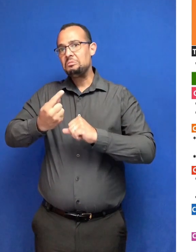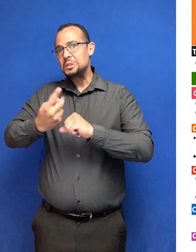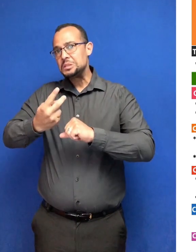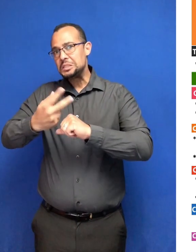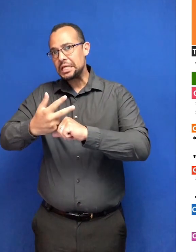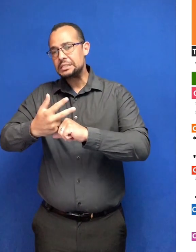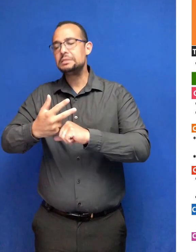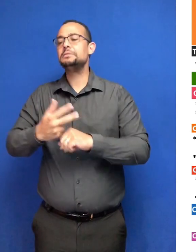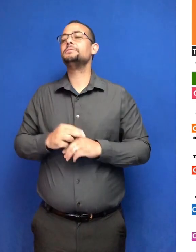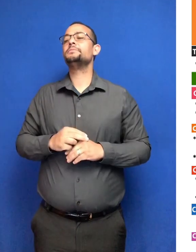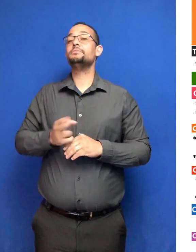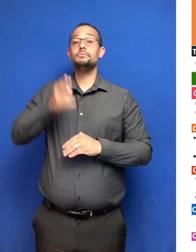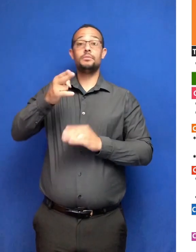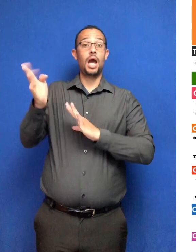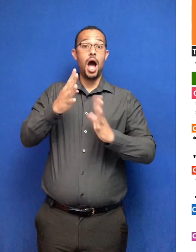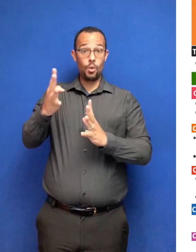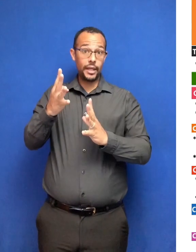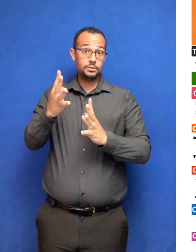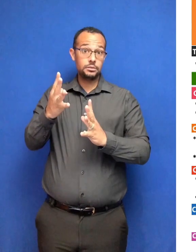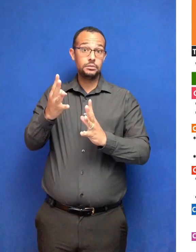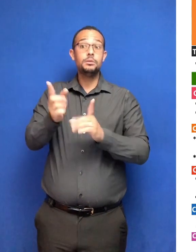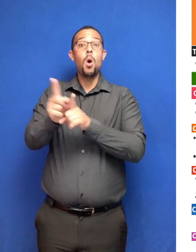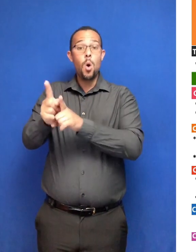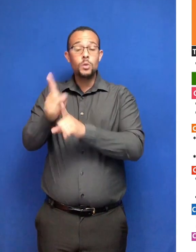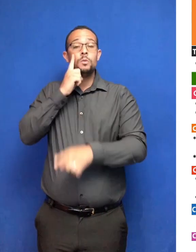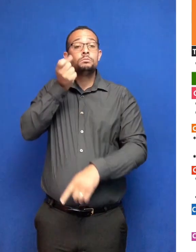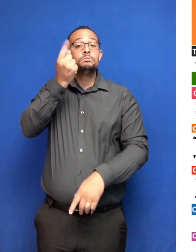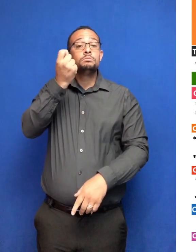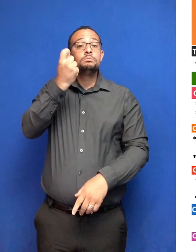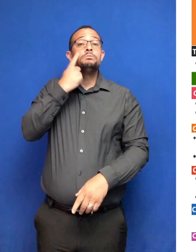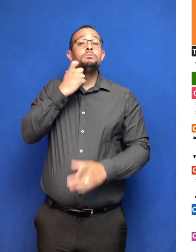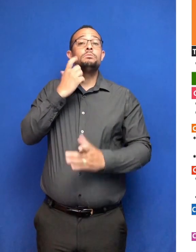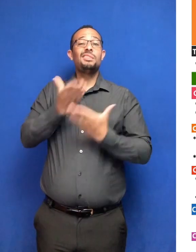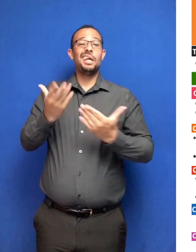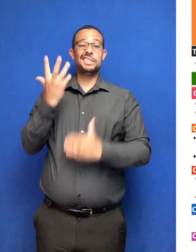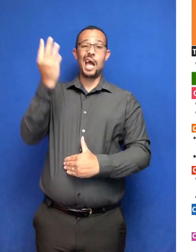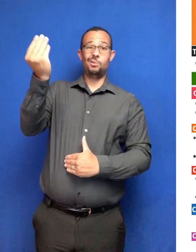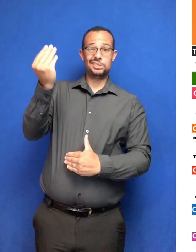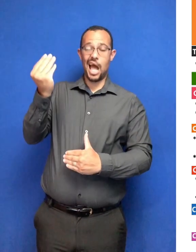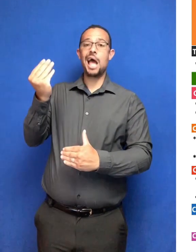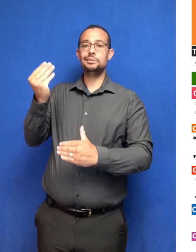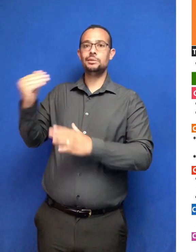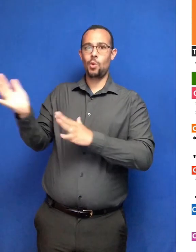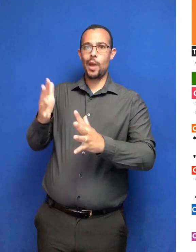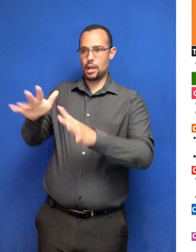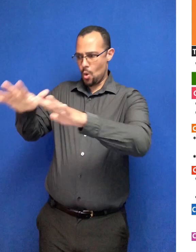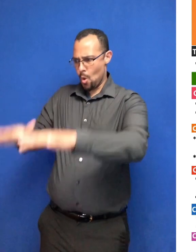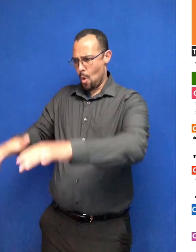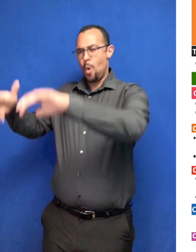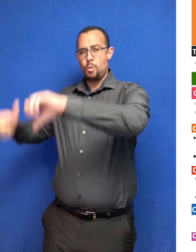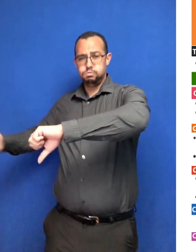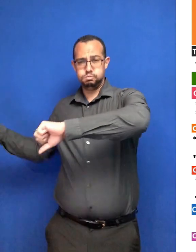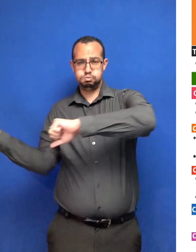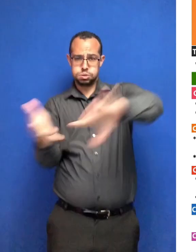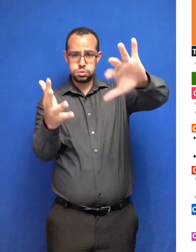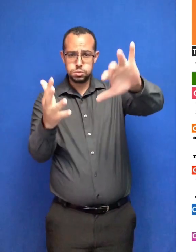With the high winds, outdoor items can become airborne and projectiles. So the wind can actually pick